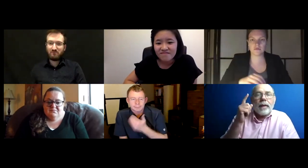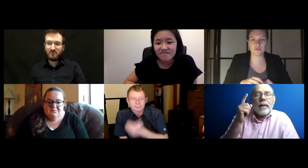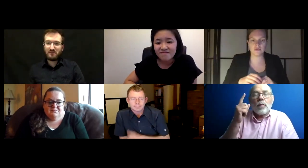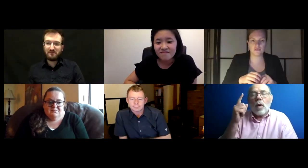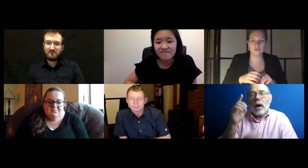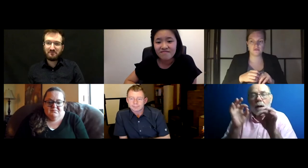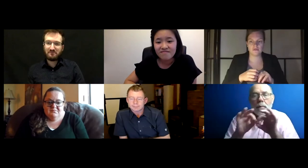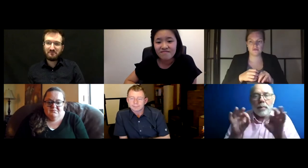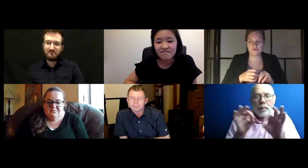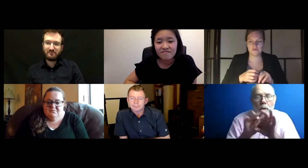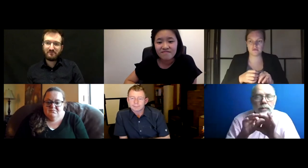Gary?